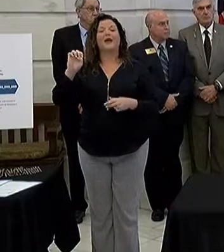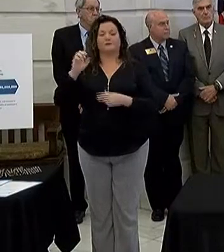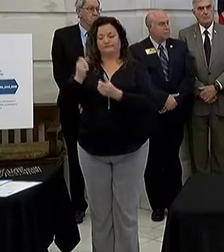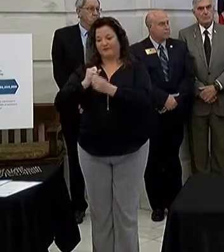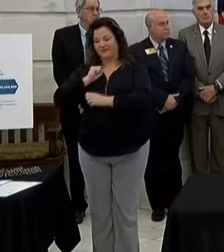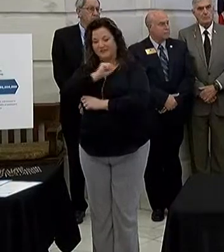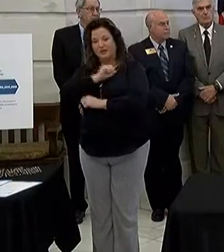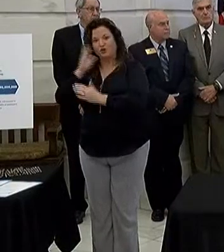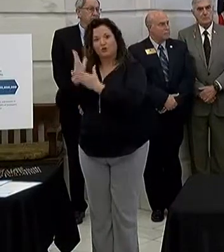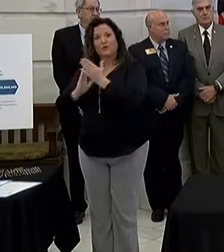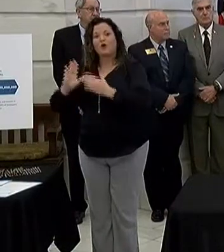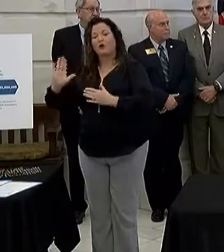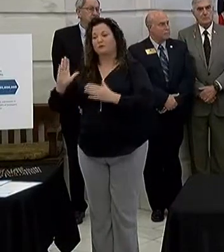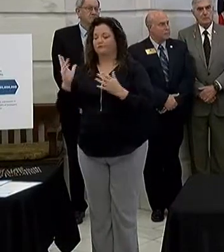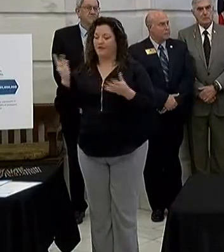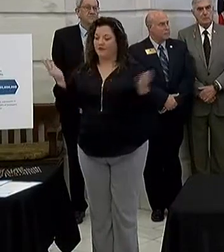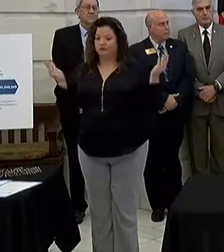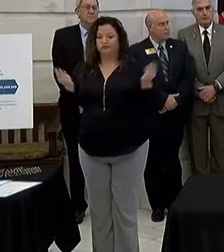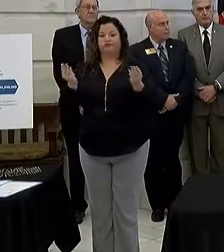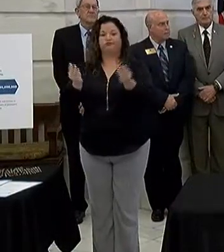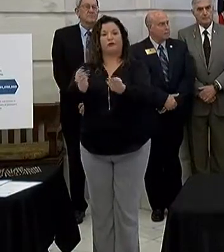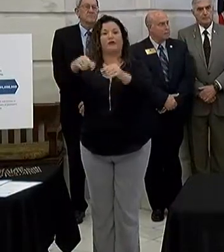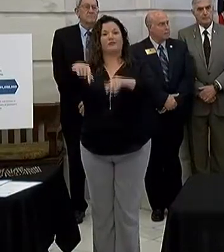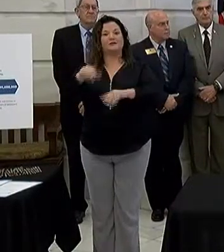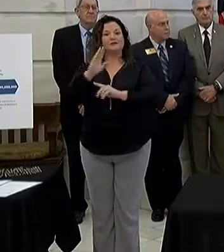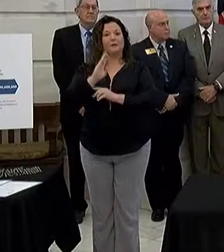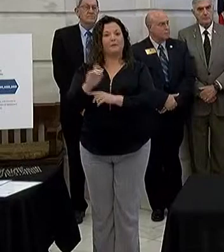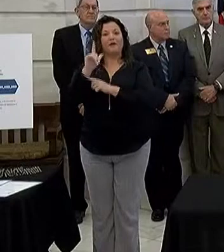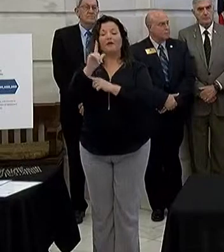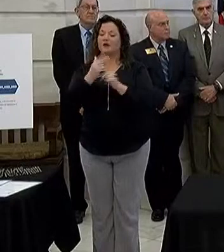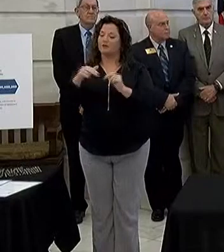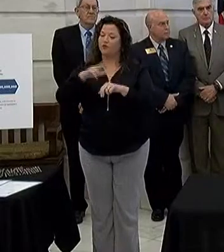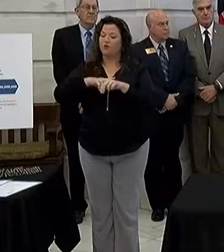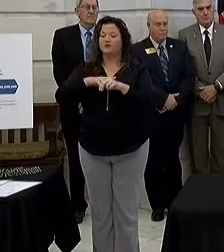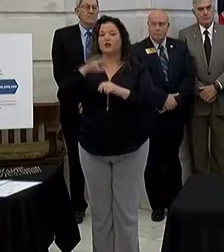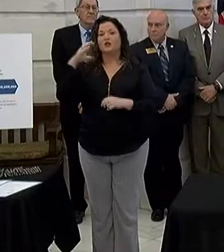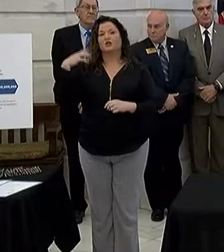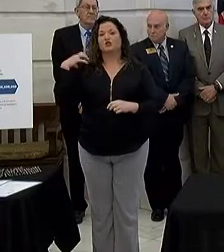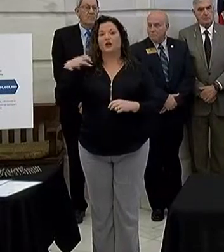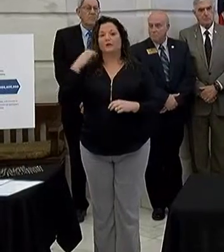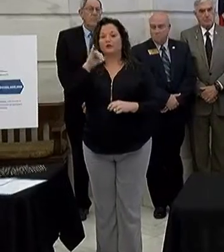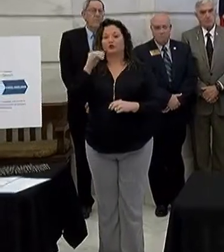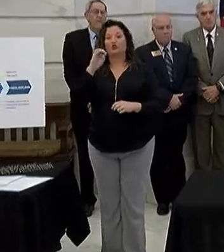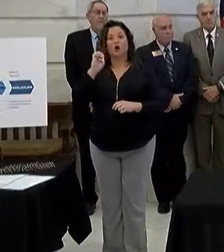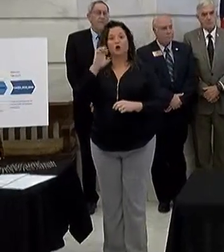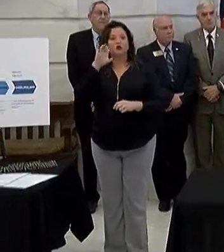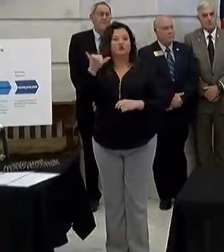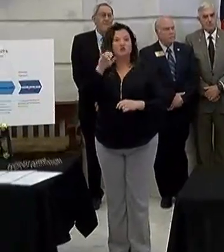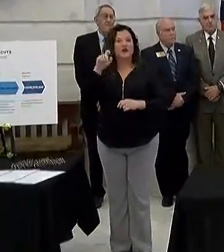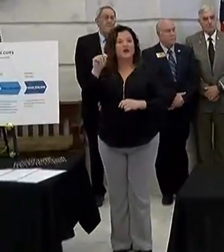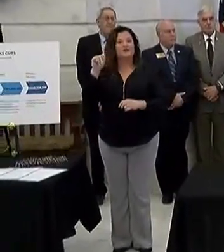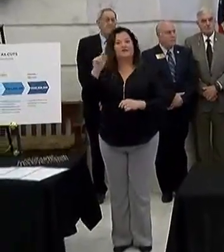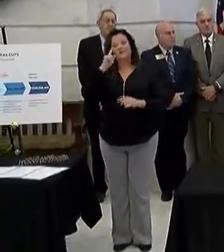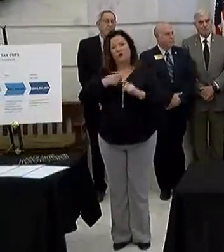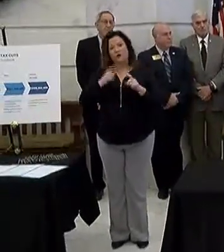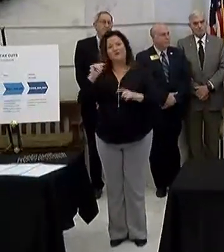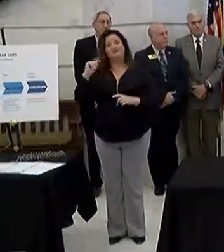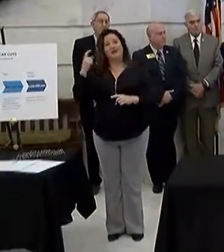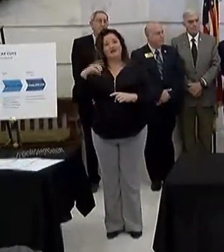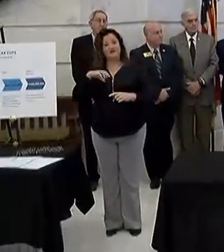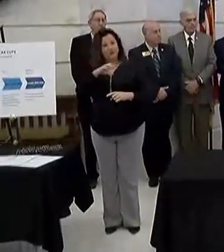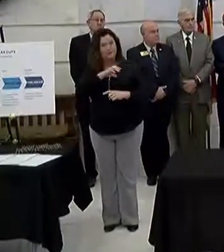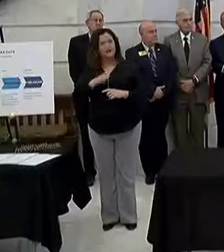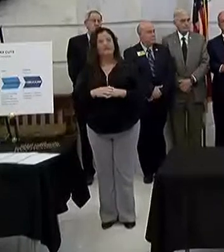this historic tax cut bill, and of course the Chairman Joe Jett of the Revenue and Tax Committee, and